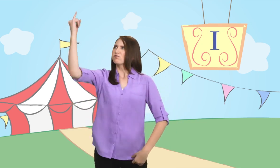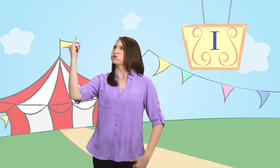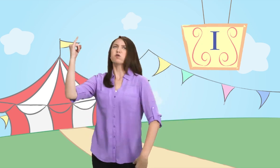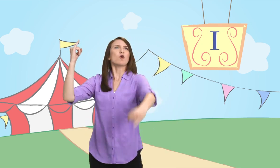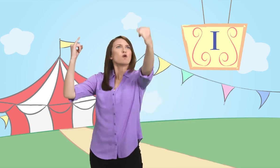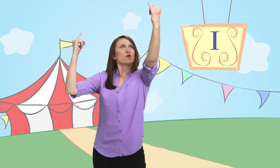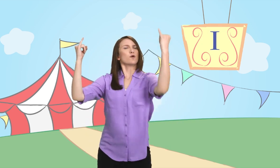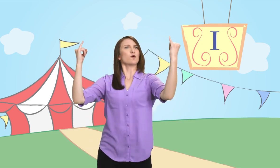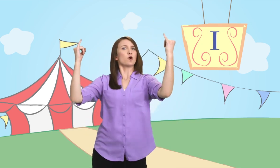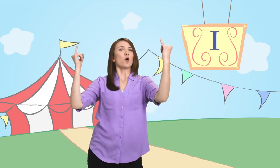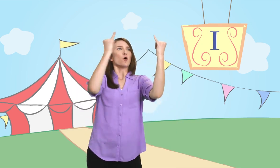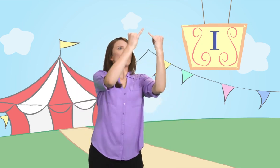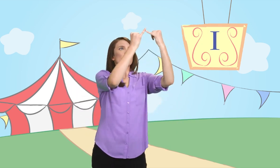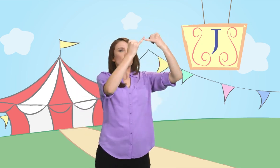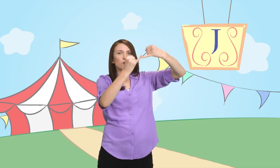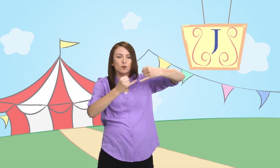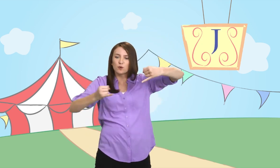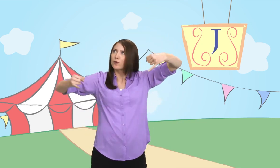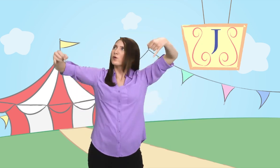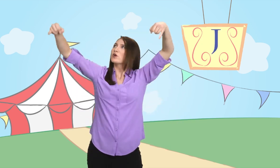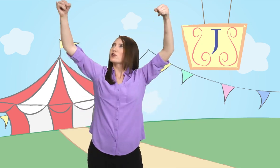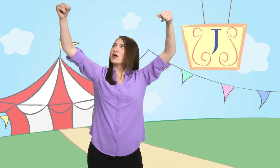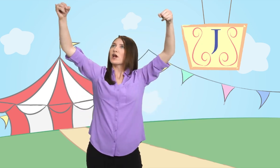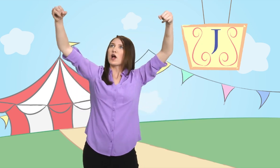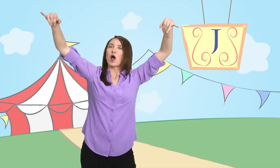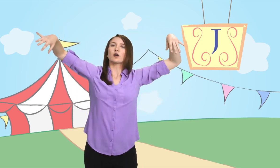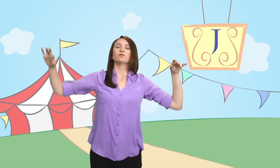A pole and another pole. It's the rope.